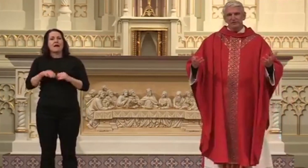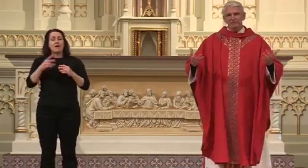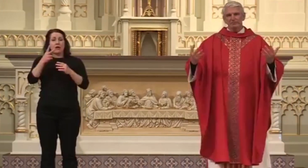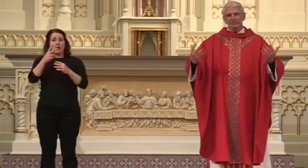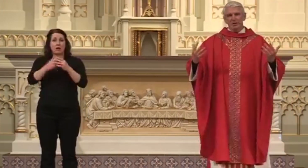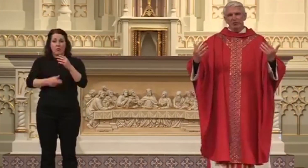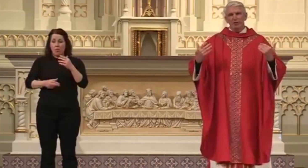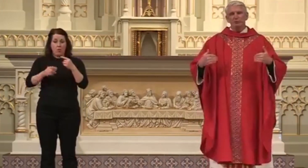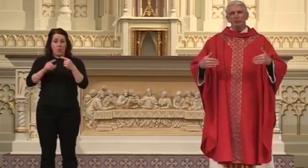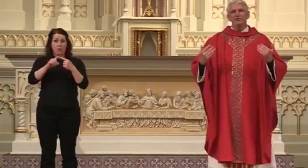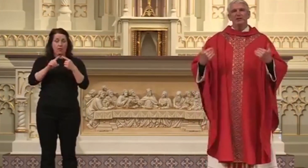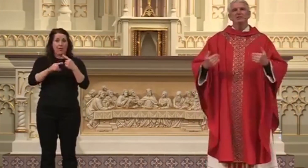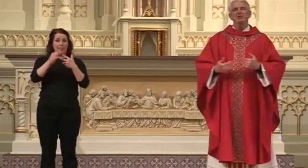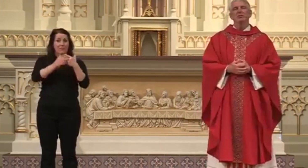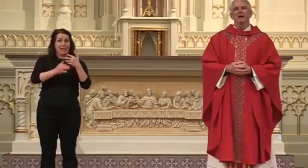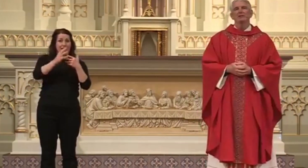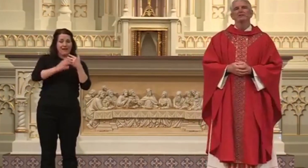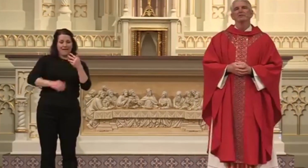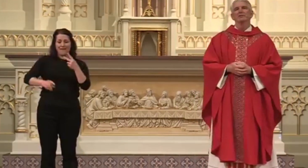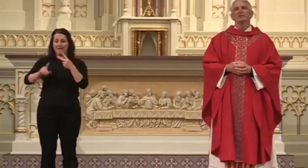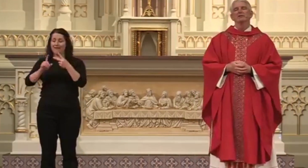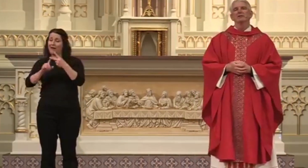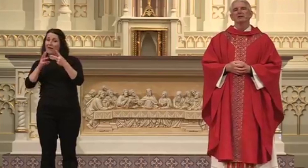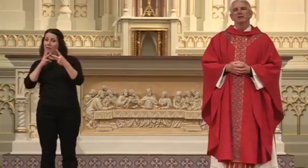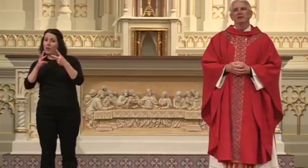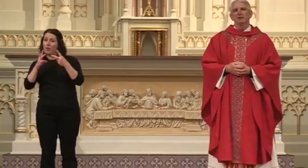liquids represent to us